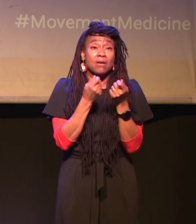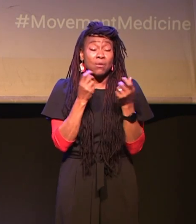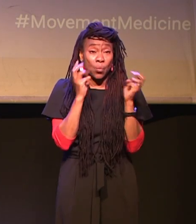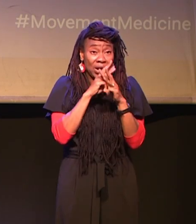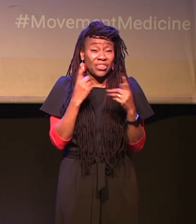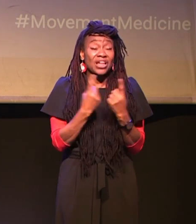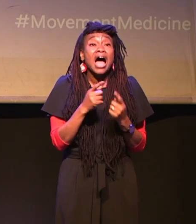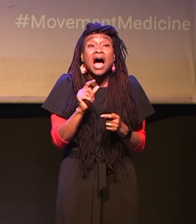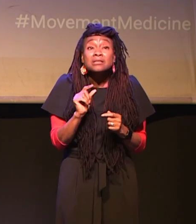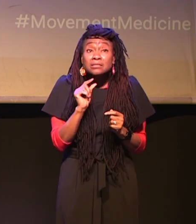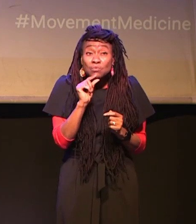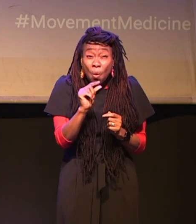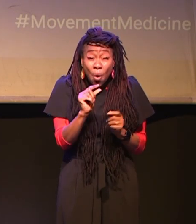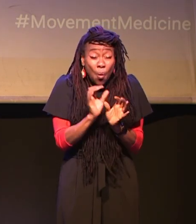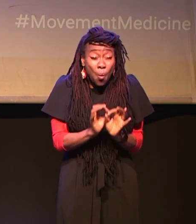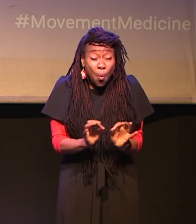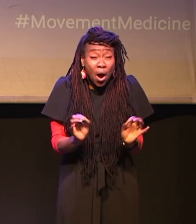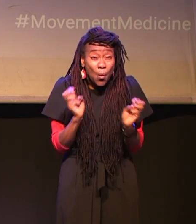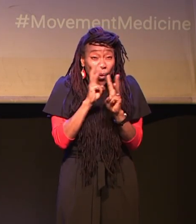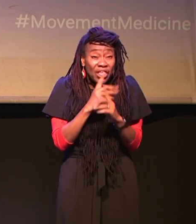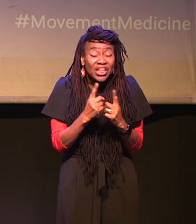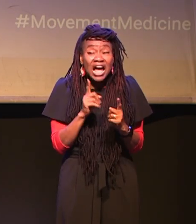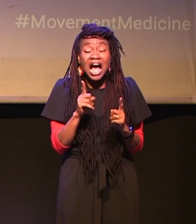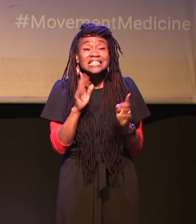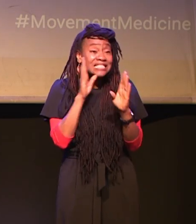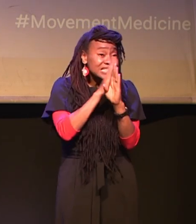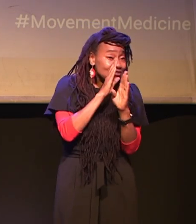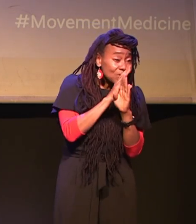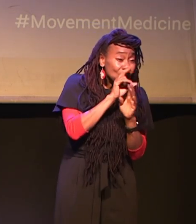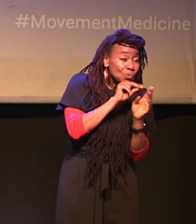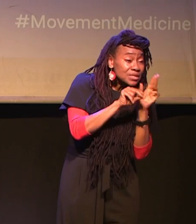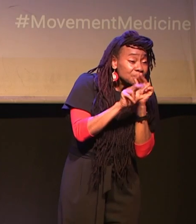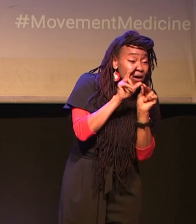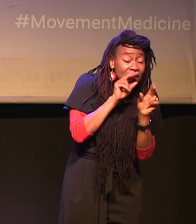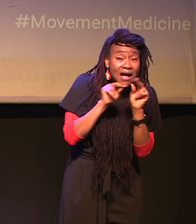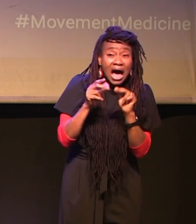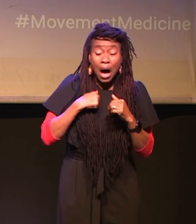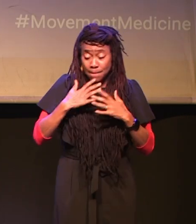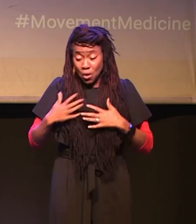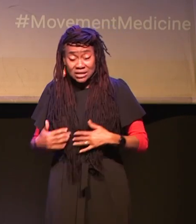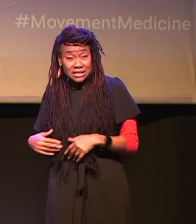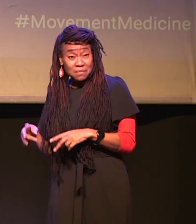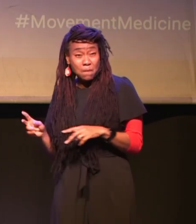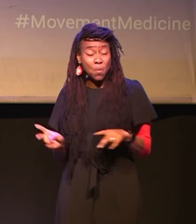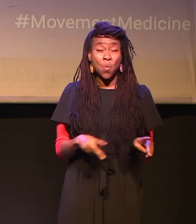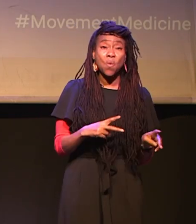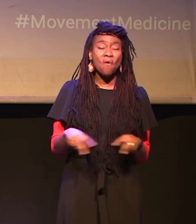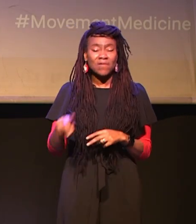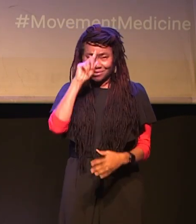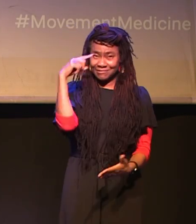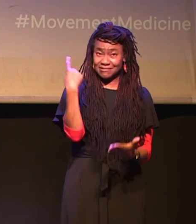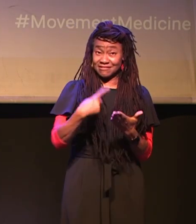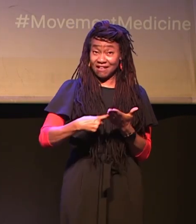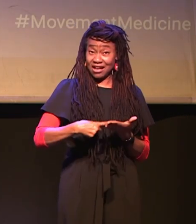weird things. And whisper secrets and shake our bodies and decide that we